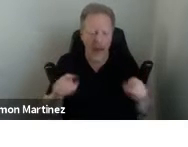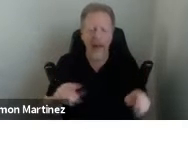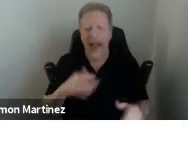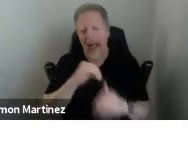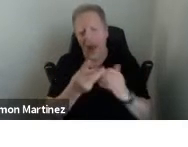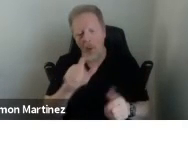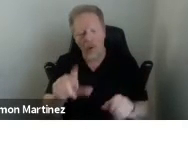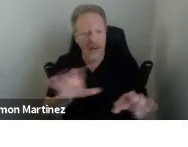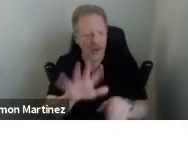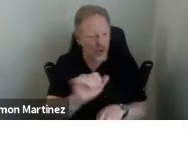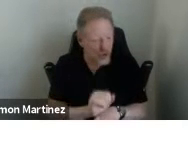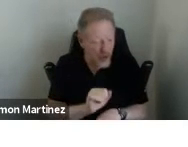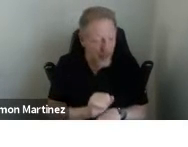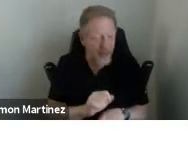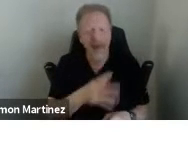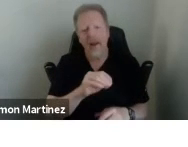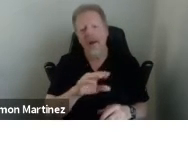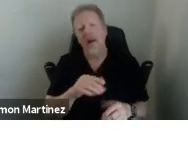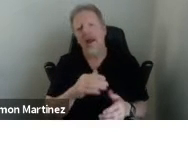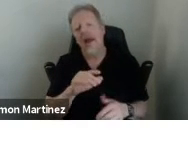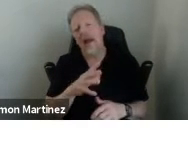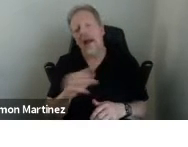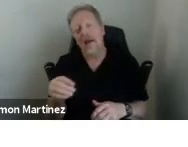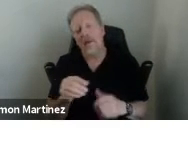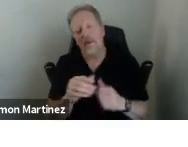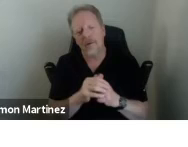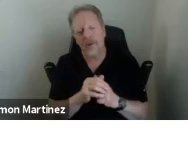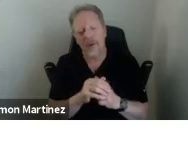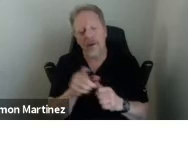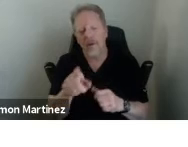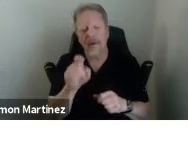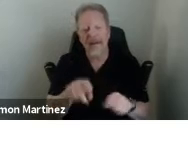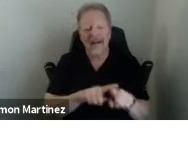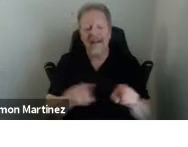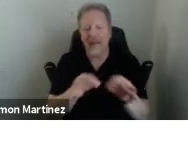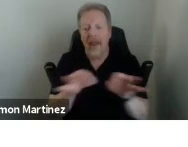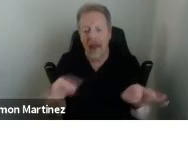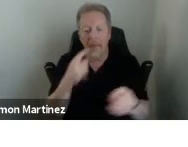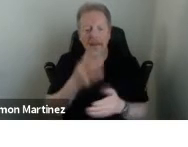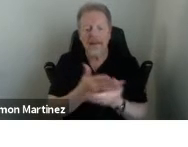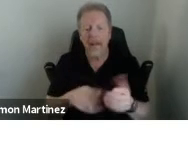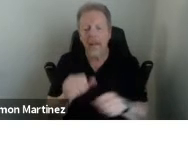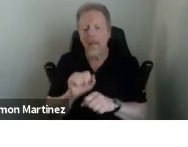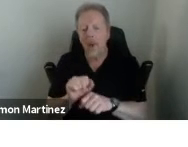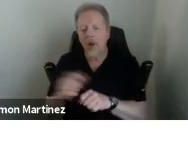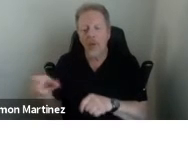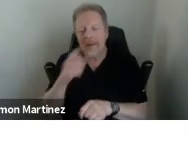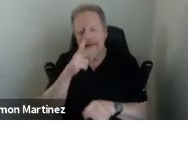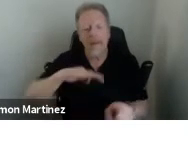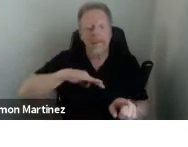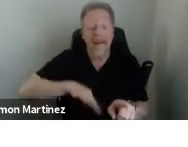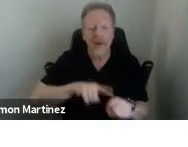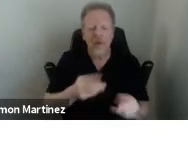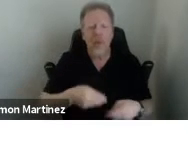job and how you made a difference. Why? Because potential employees want to see the benefit you